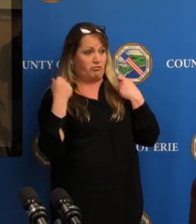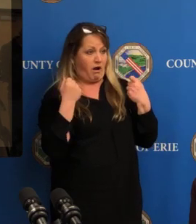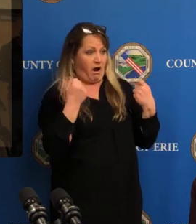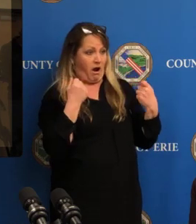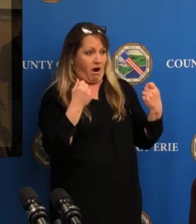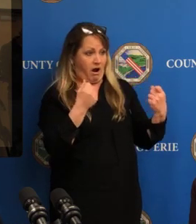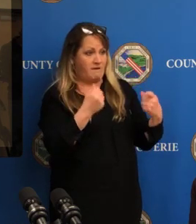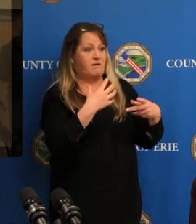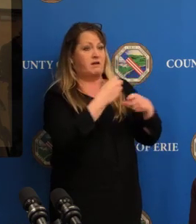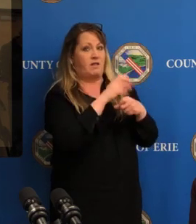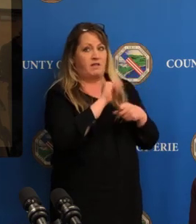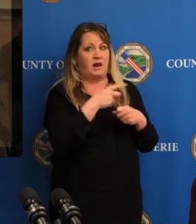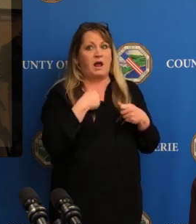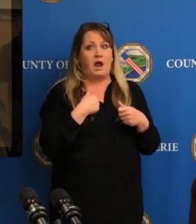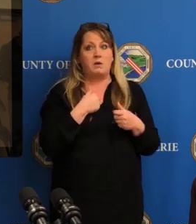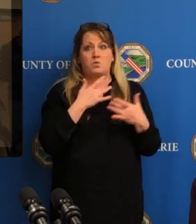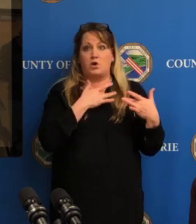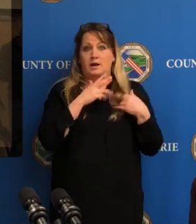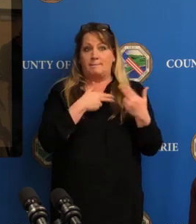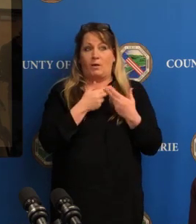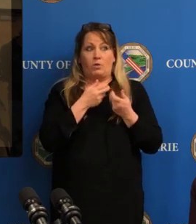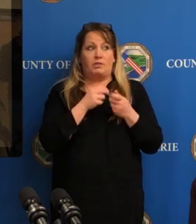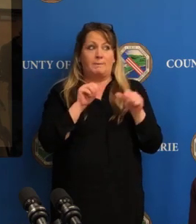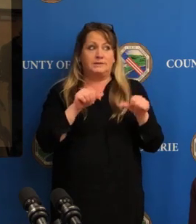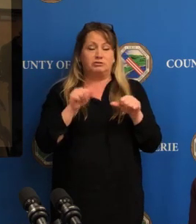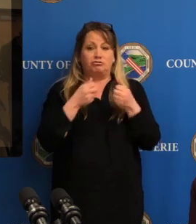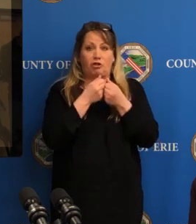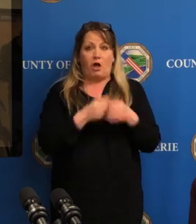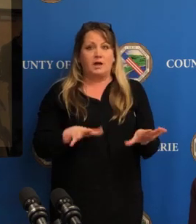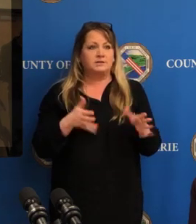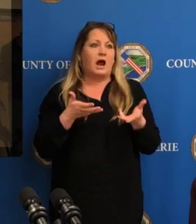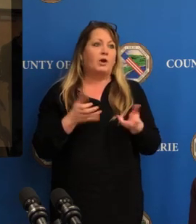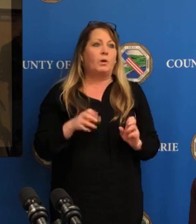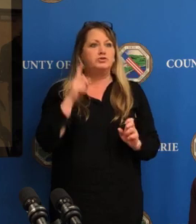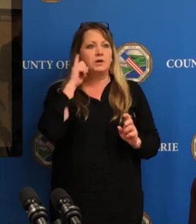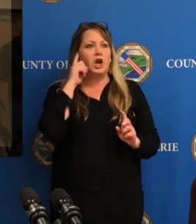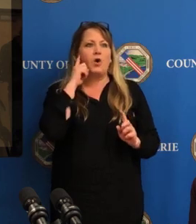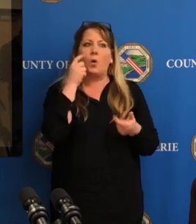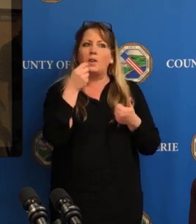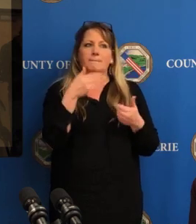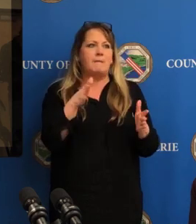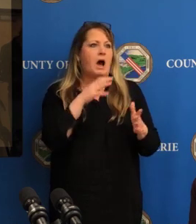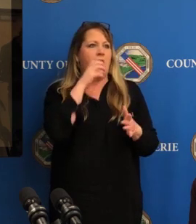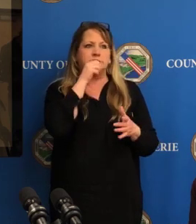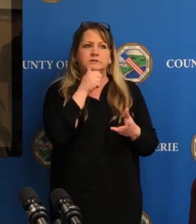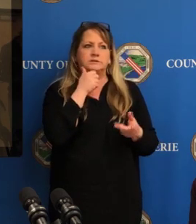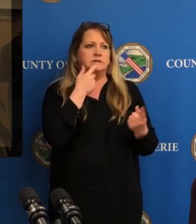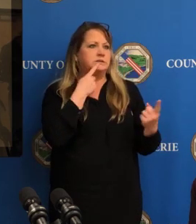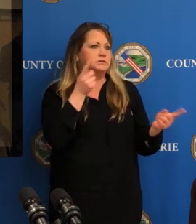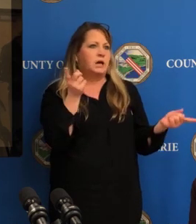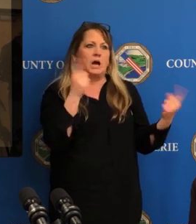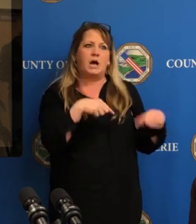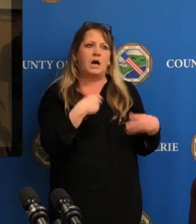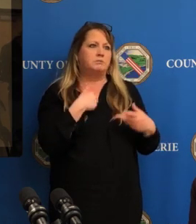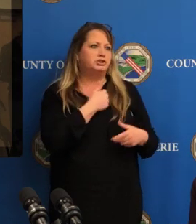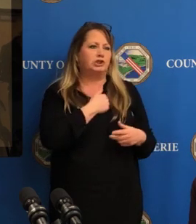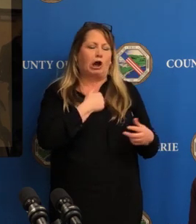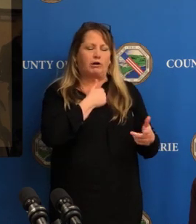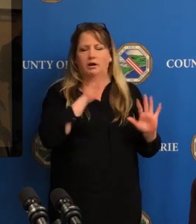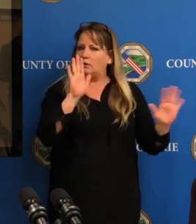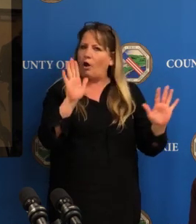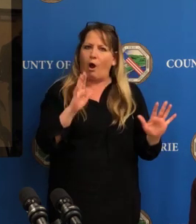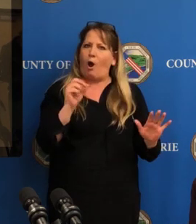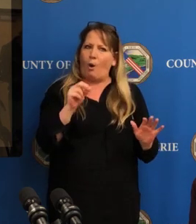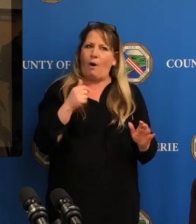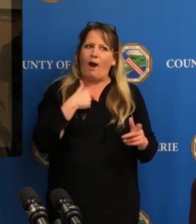worried about the potential loss of these. I don't want to hear the old story of the box falling off the back of the truck. I want every single one of the masks